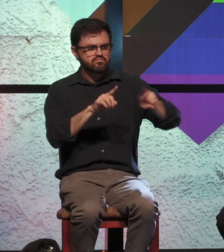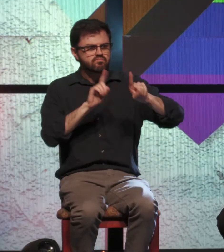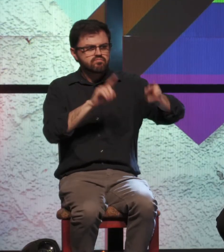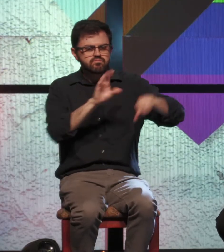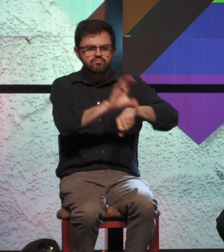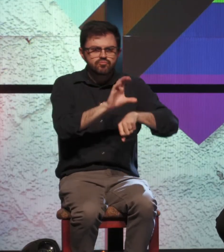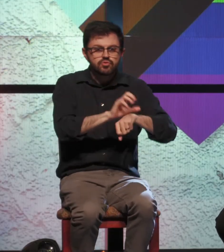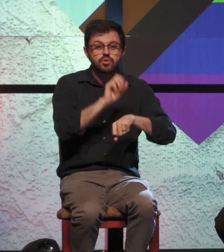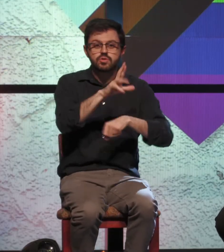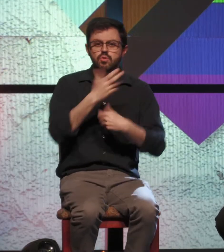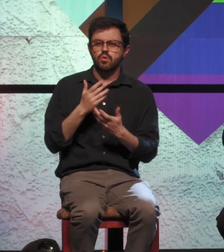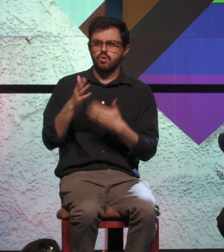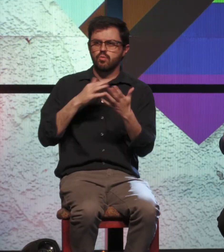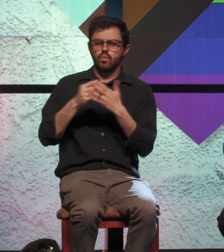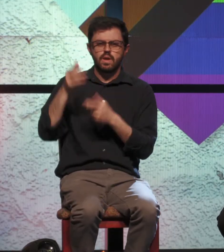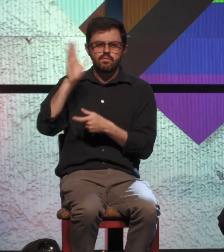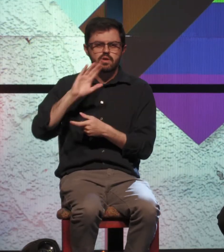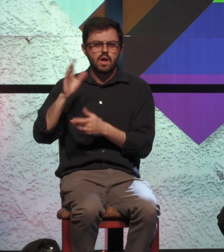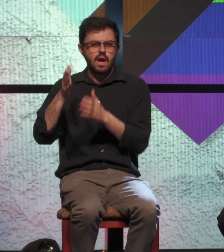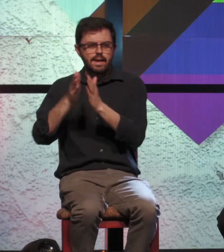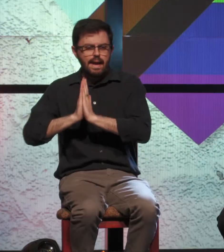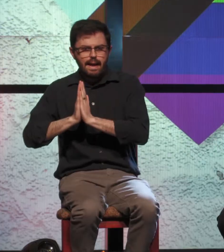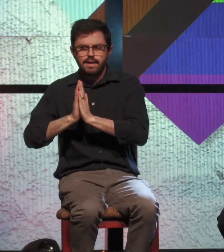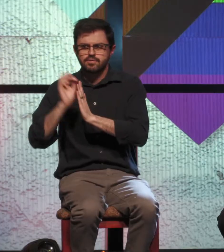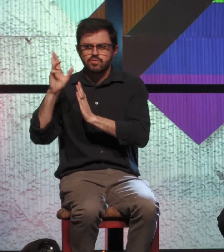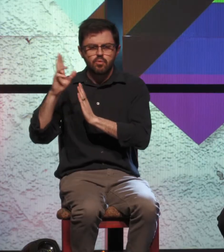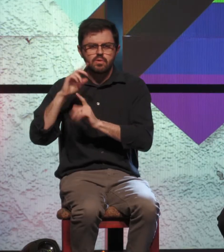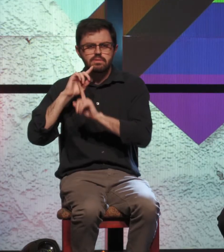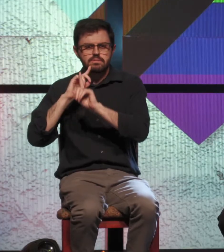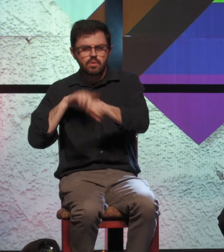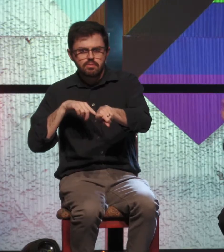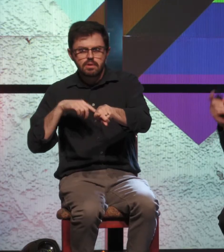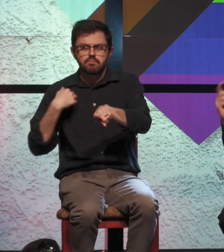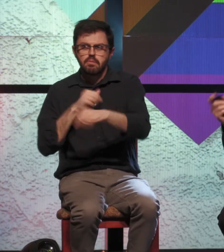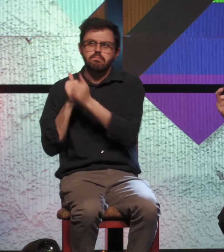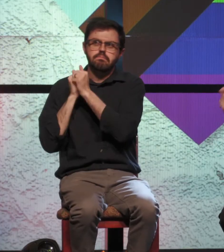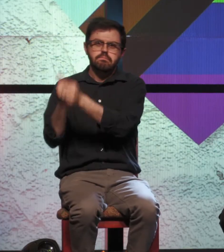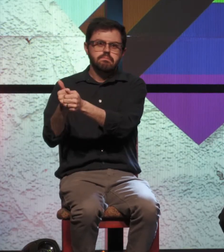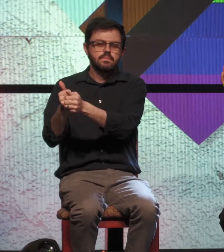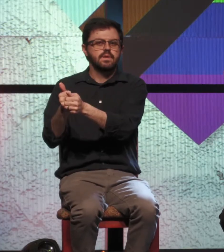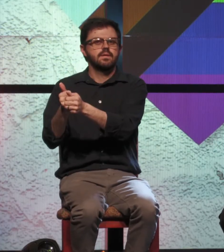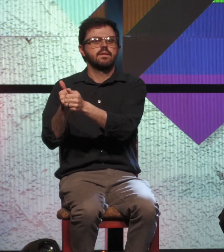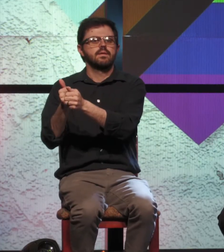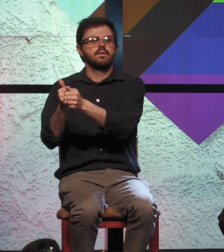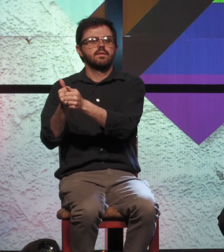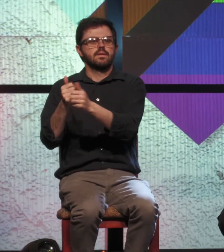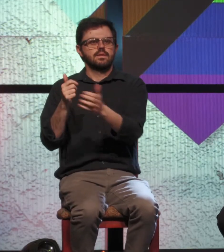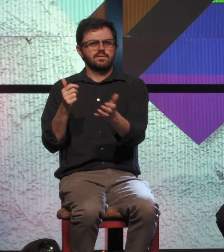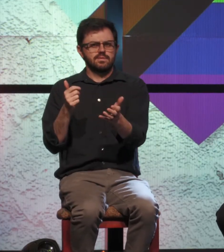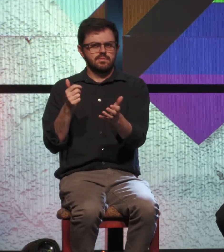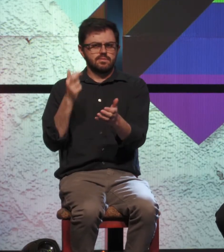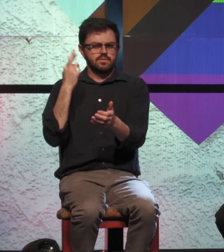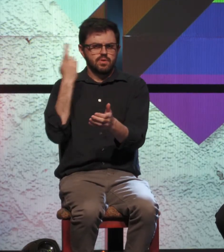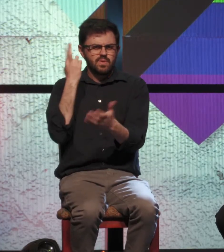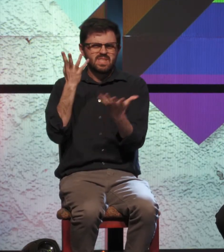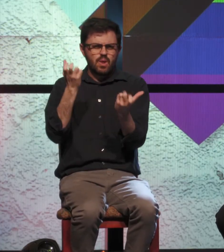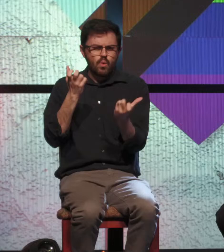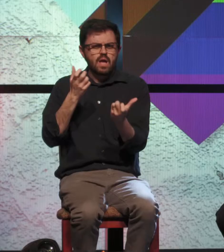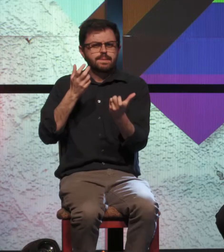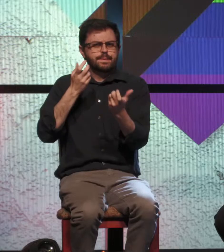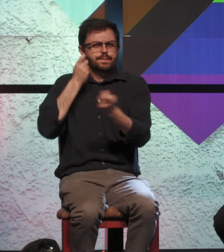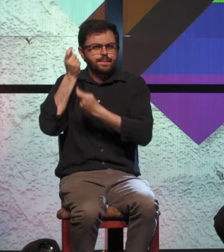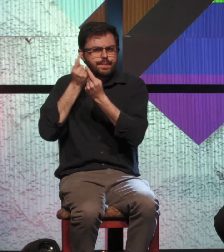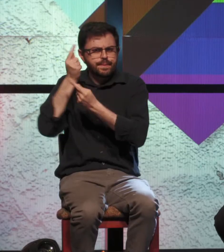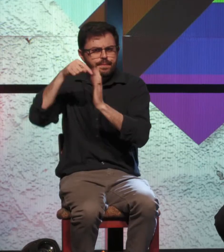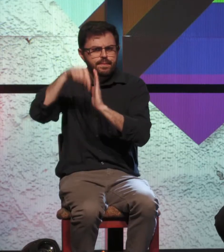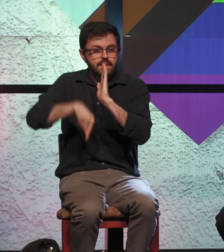believe God asks or God demands of us. Here's the reason why I think we need to think about this is, if you